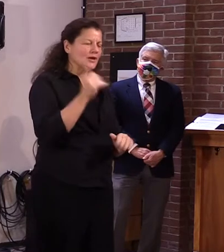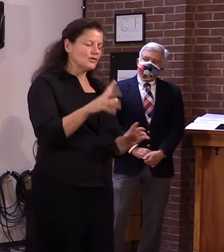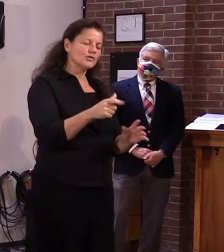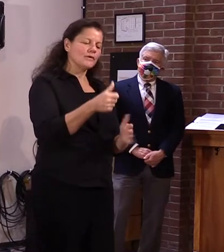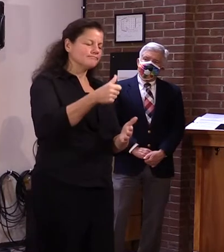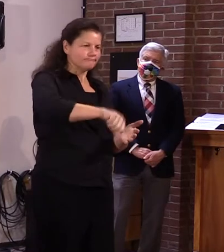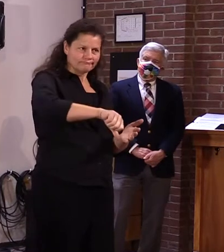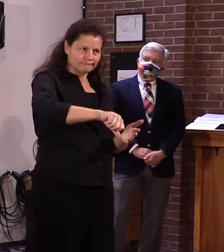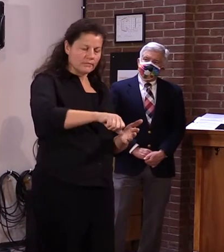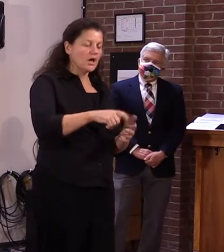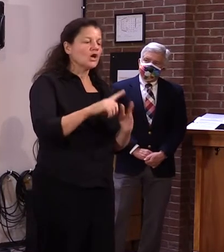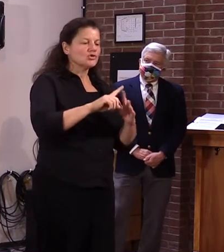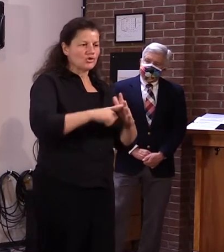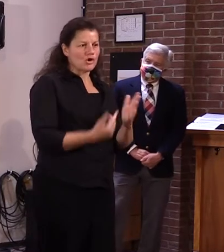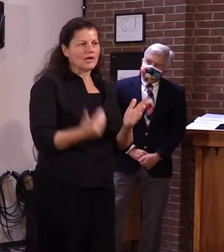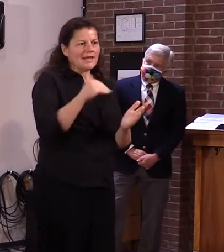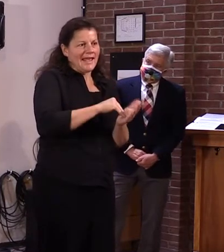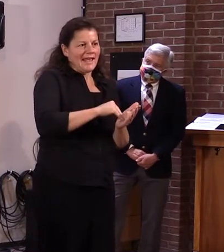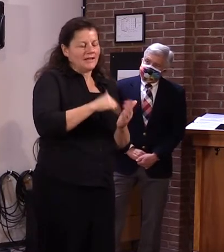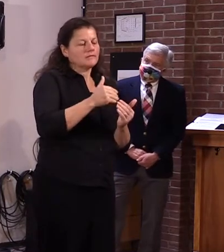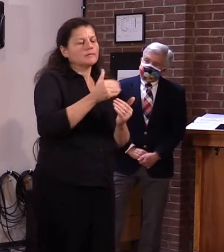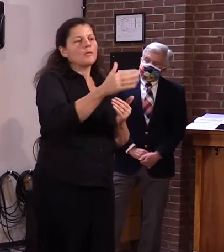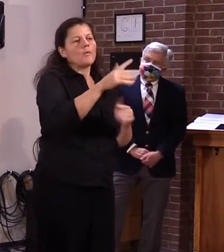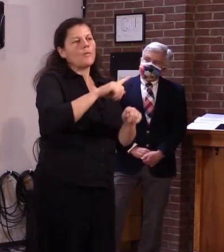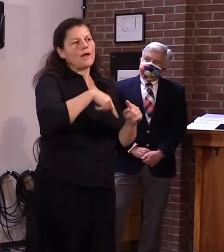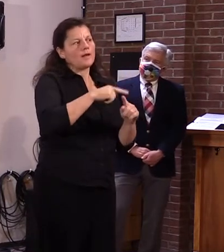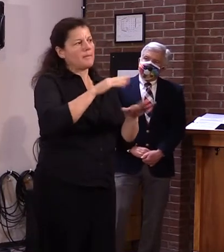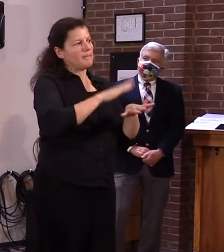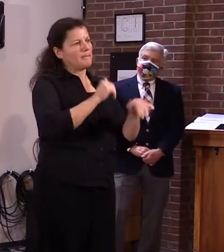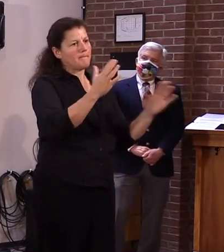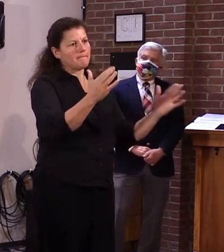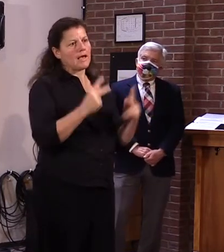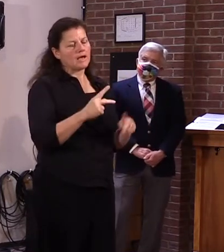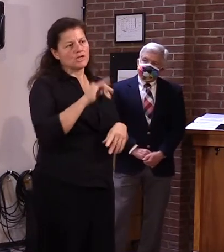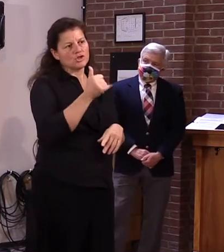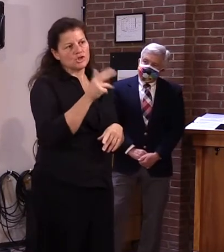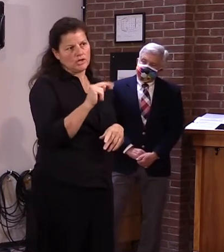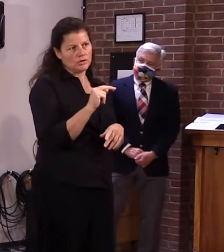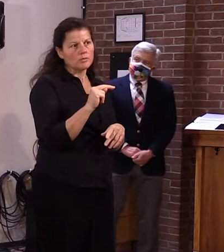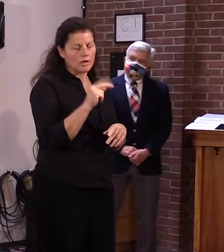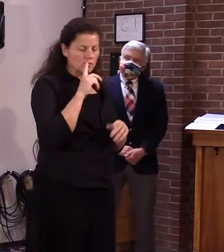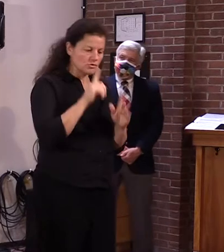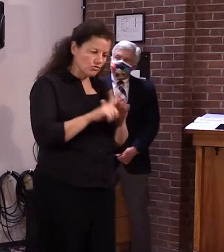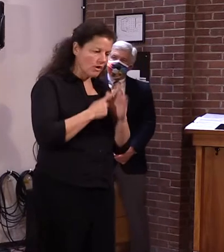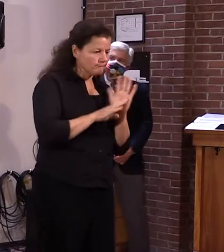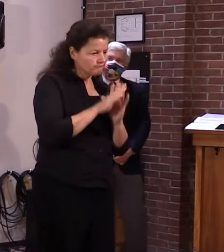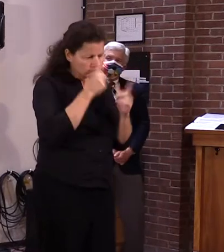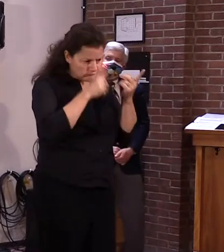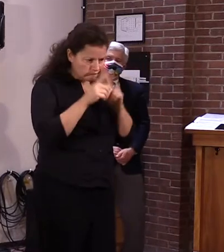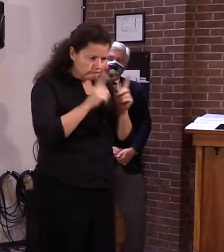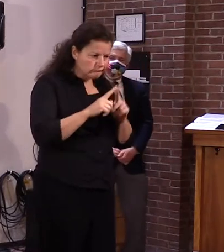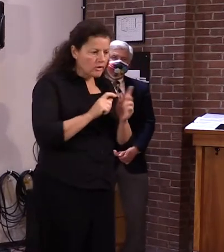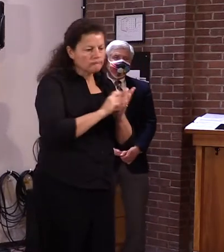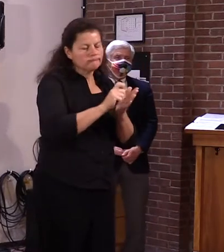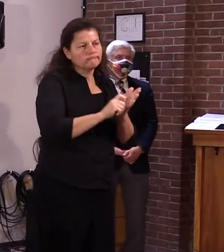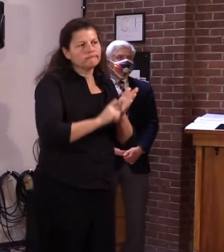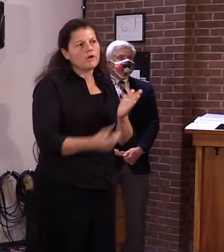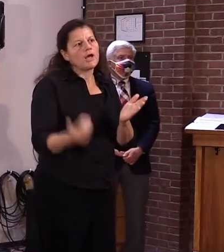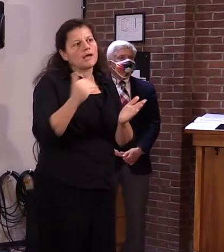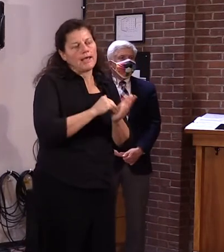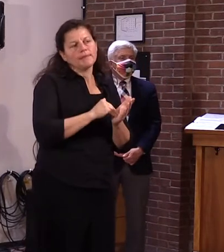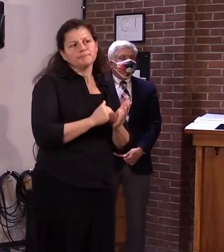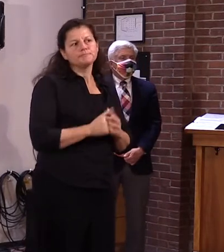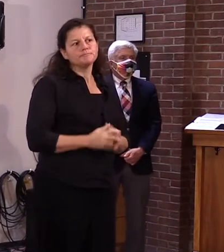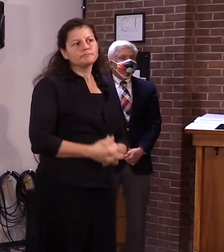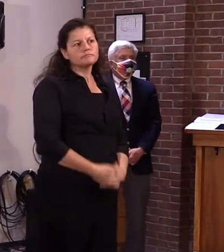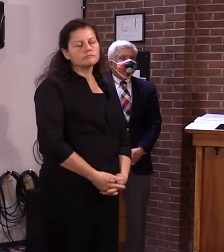in January and bring some of those other areas of common interest back into the fold and get back to work.